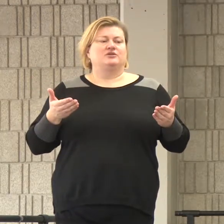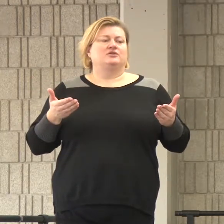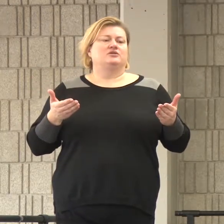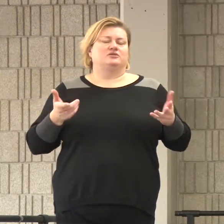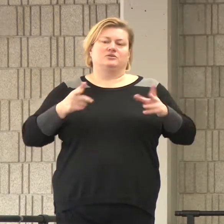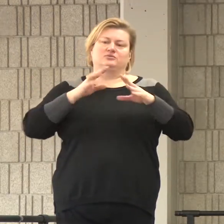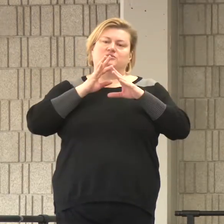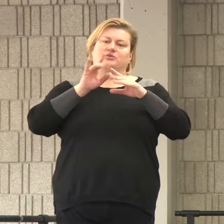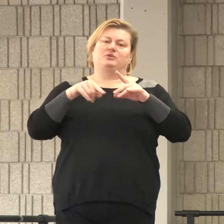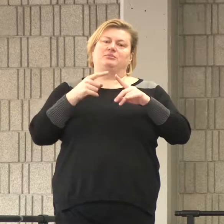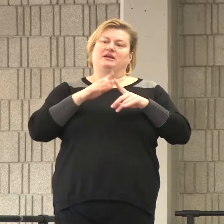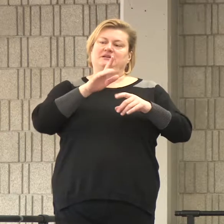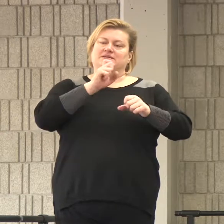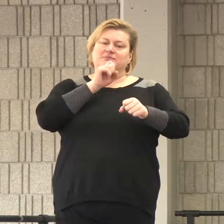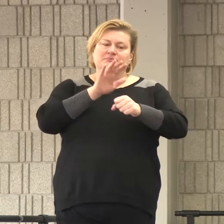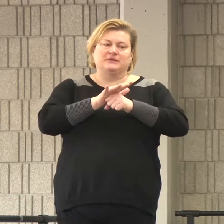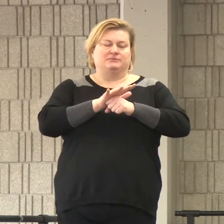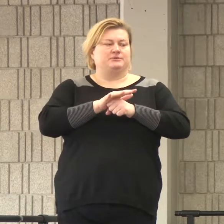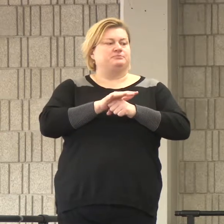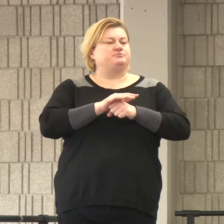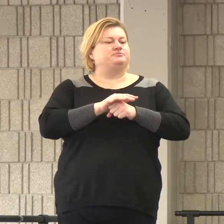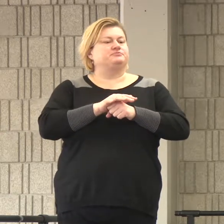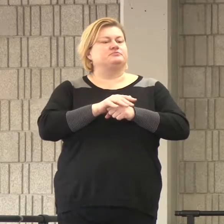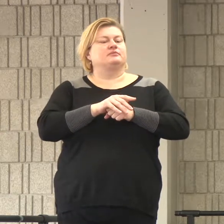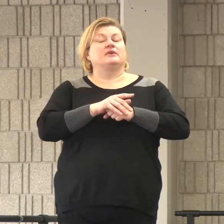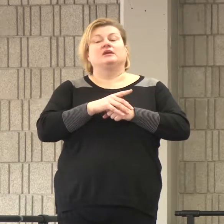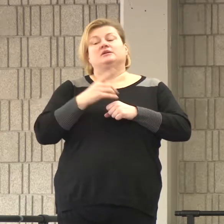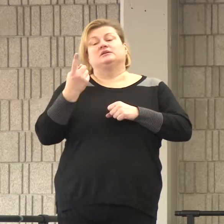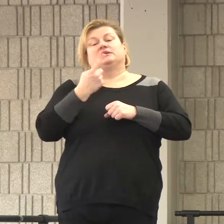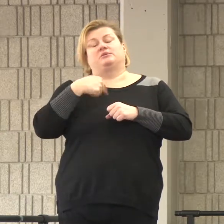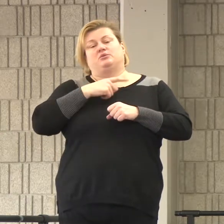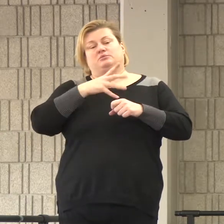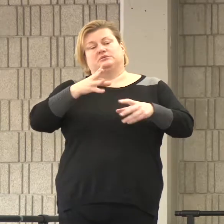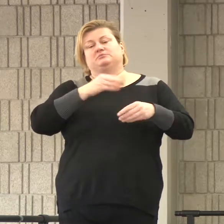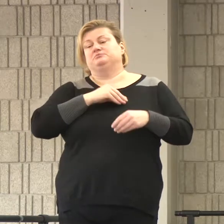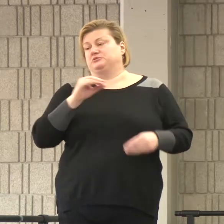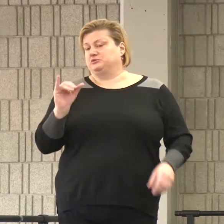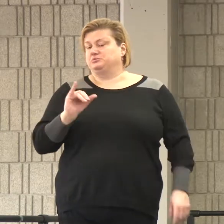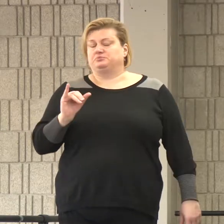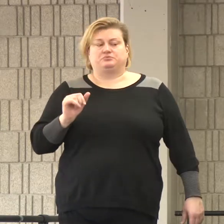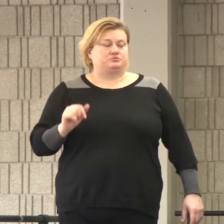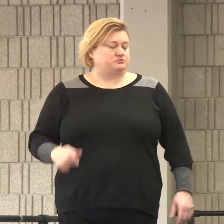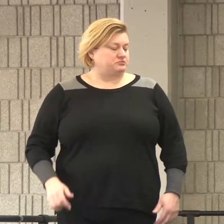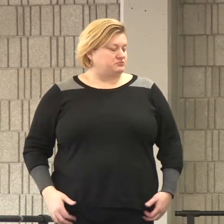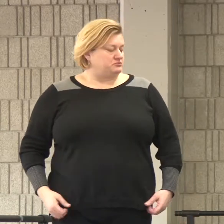eloquently of his commitment, and something that we must embrace as well.